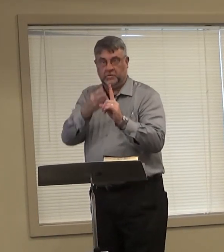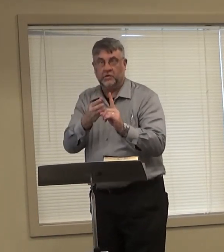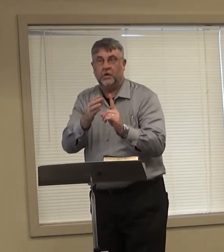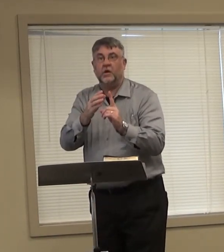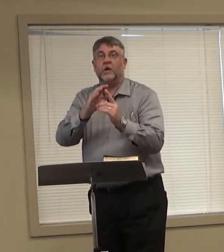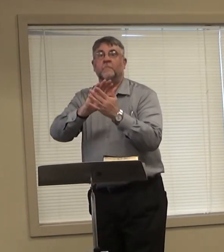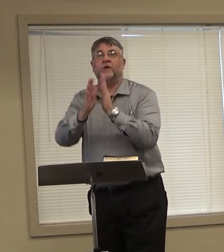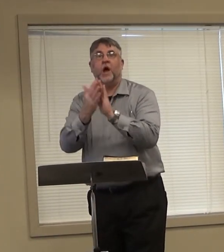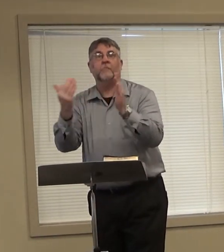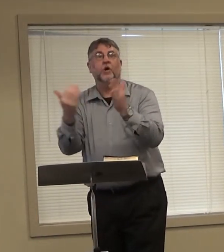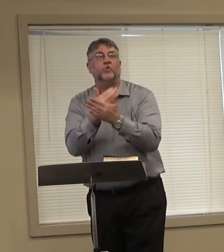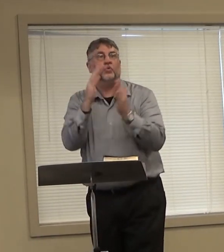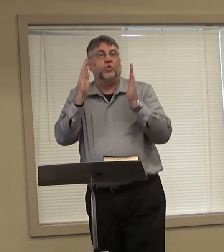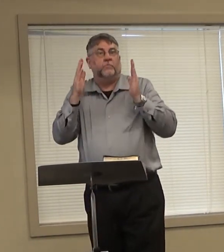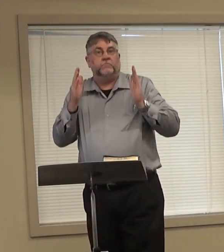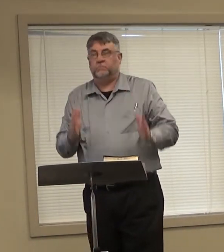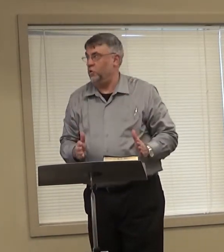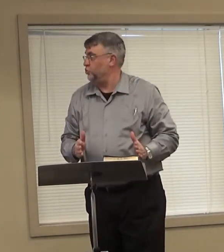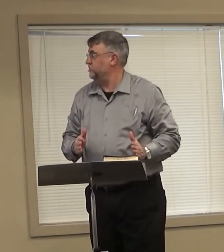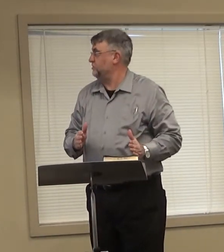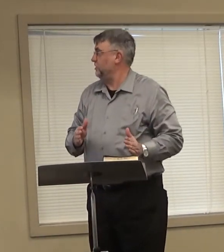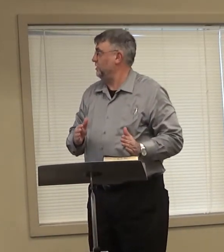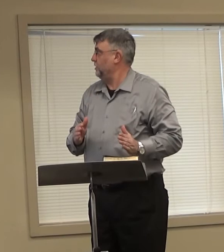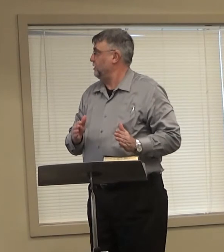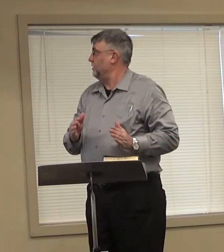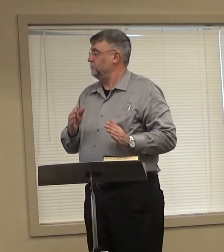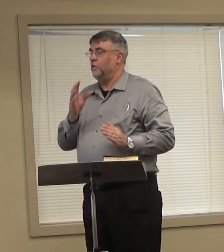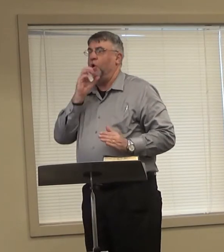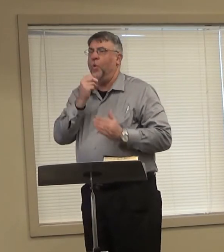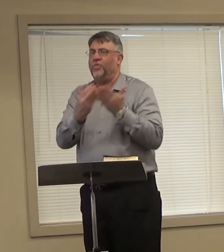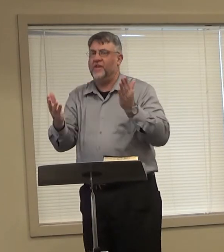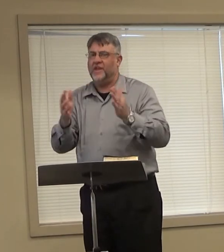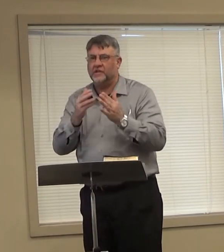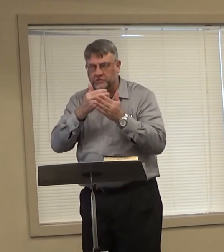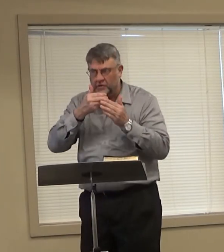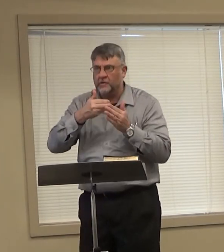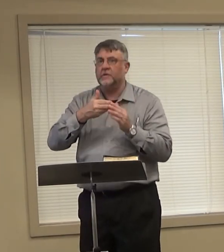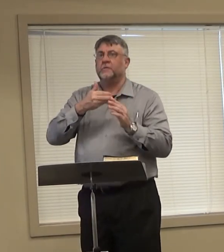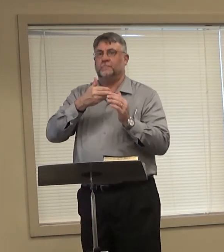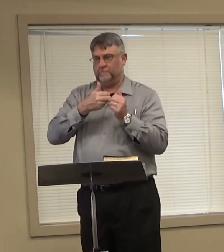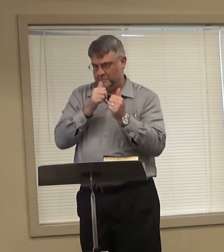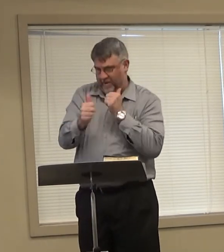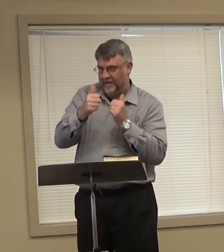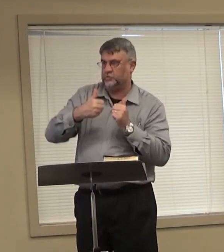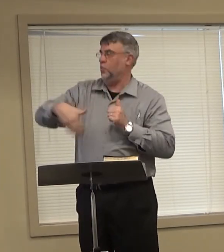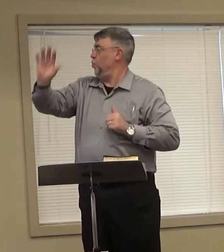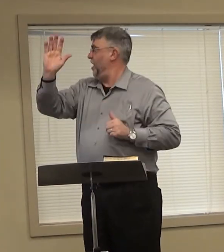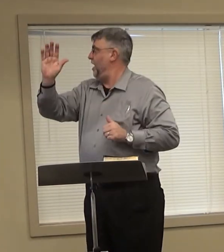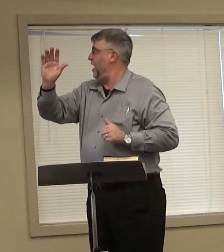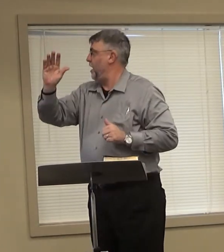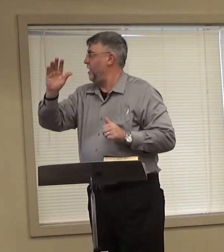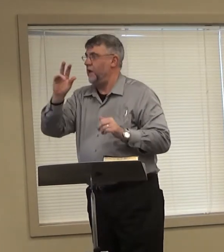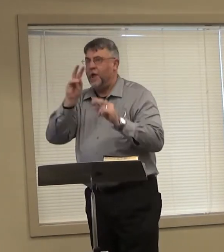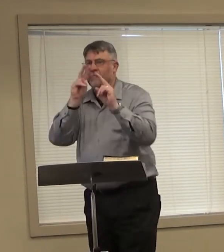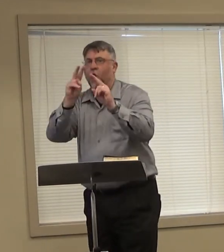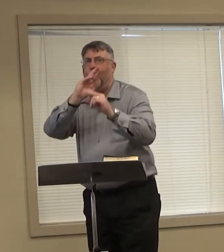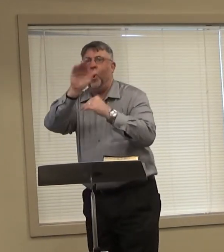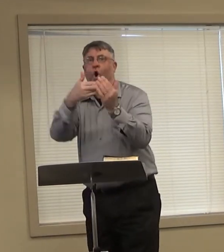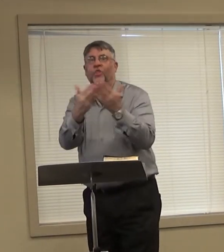Christ, he becomes a new creation, a new person. Old things are cast away. And